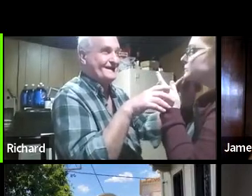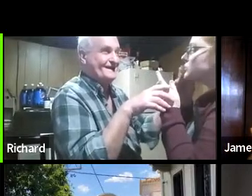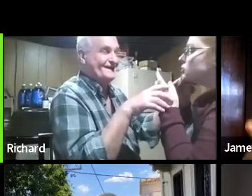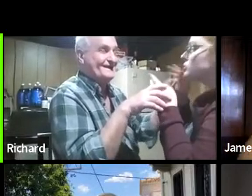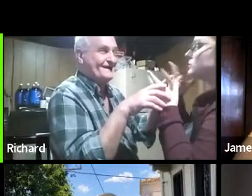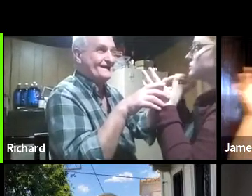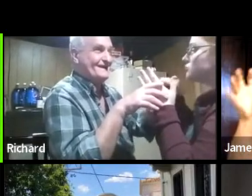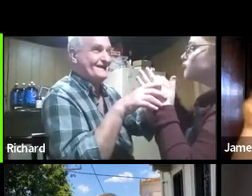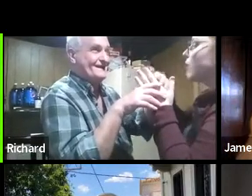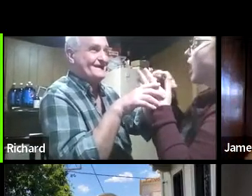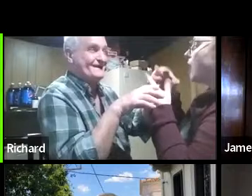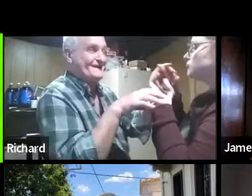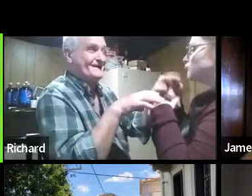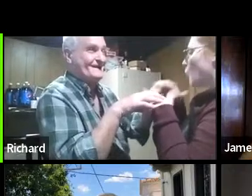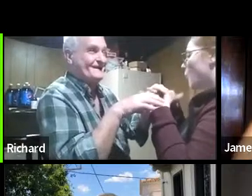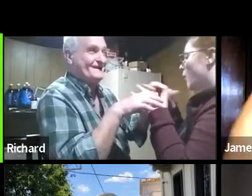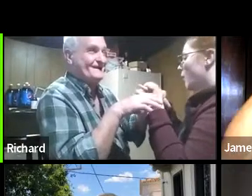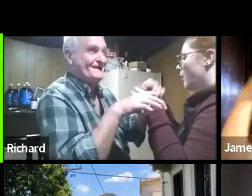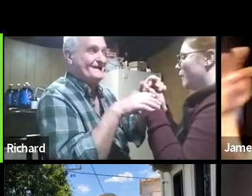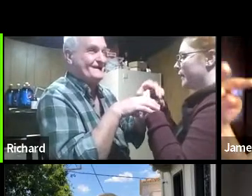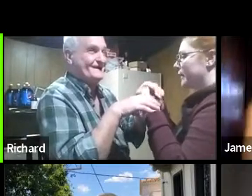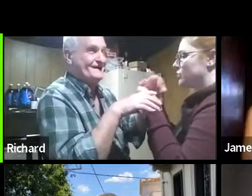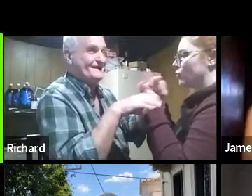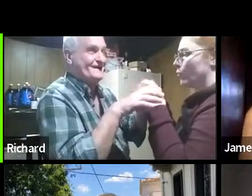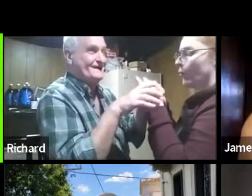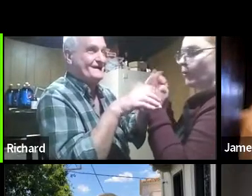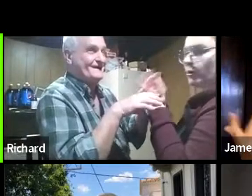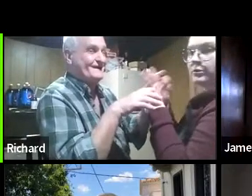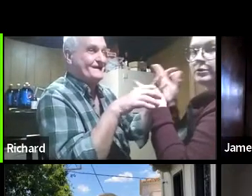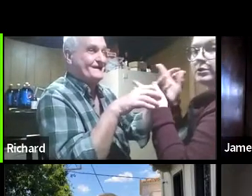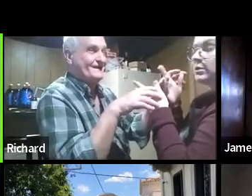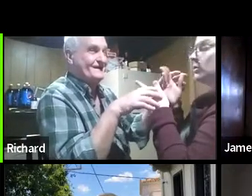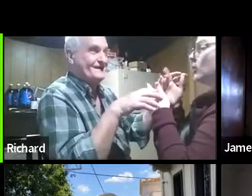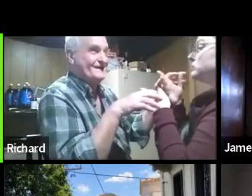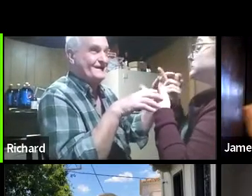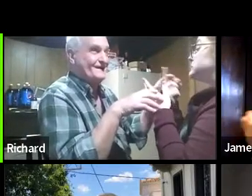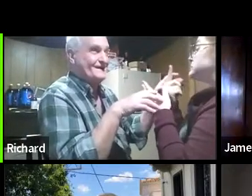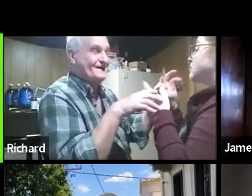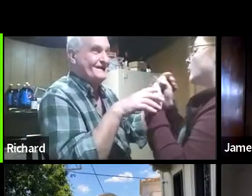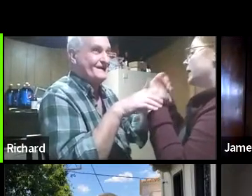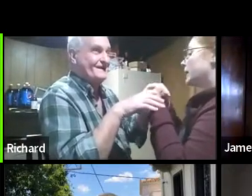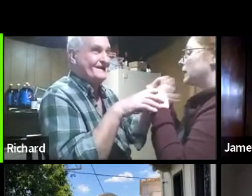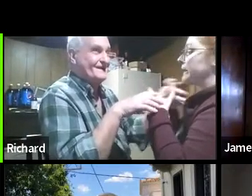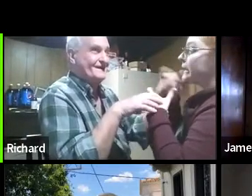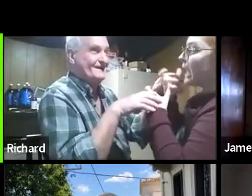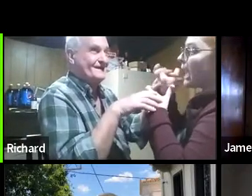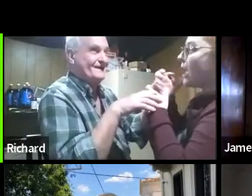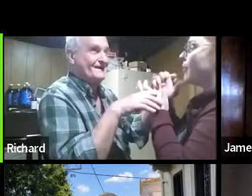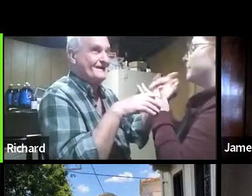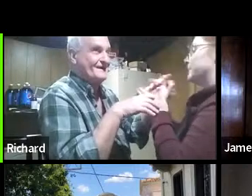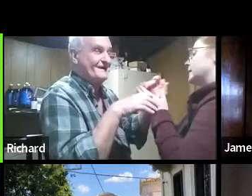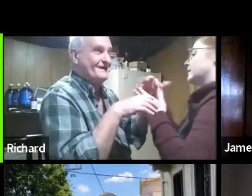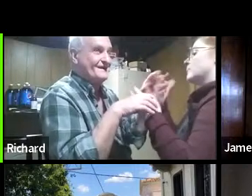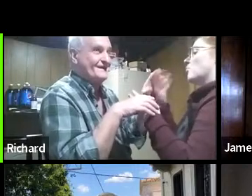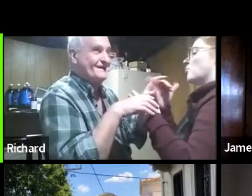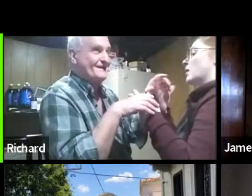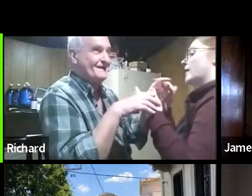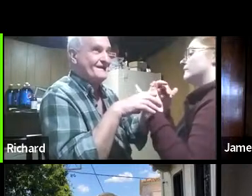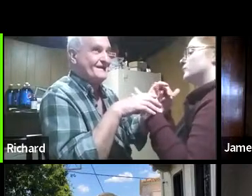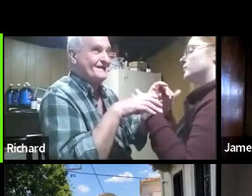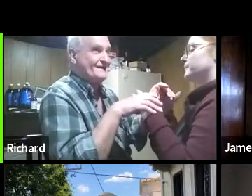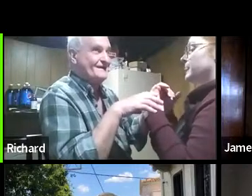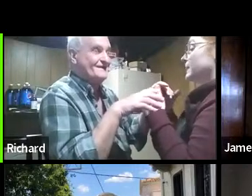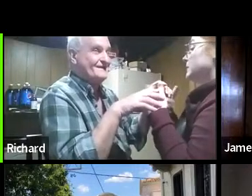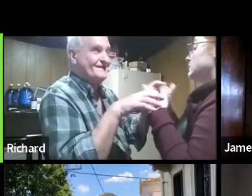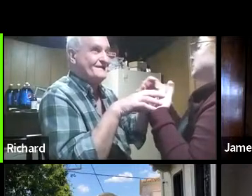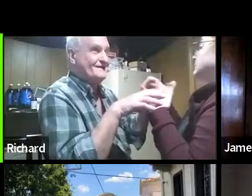behind them. And someone can be beeping or yelling behind you and you're missing it. And I only knew that because the people in the airport in front of me were kind of